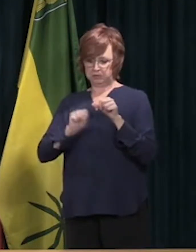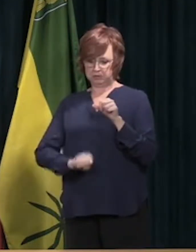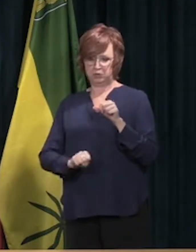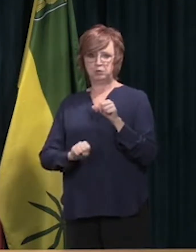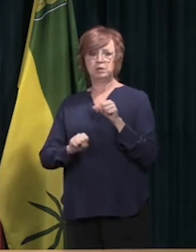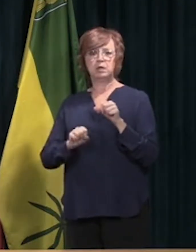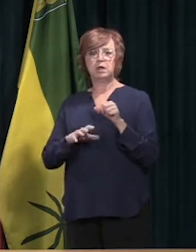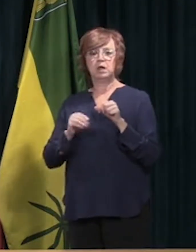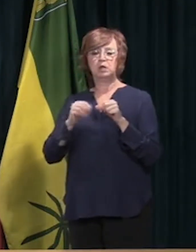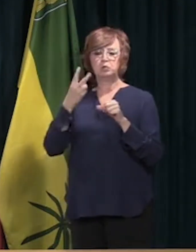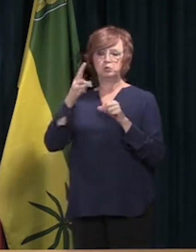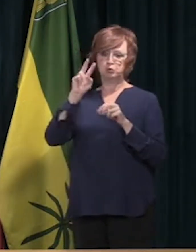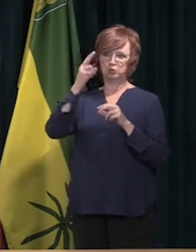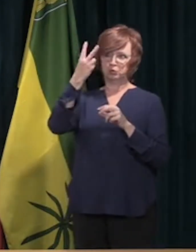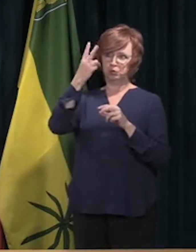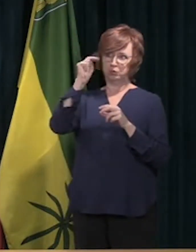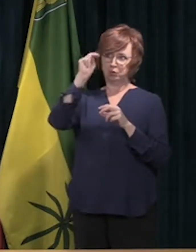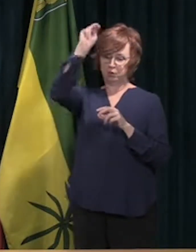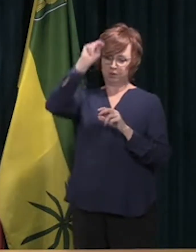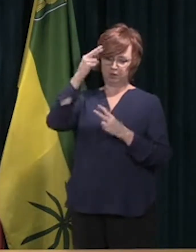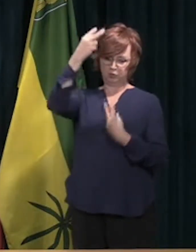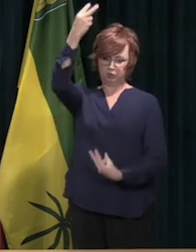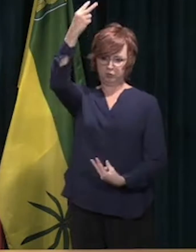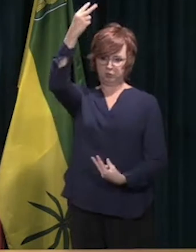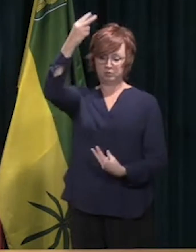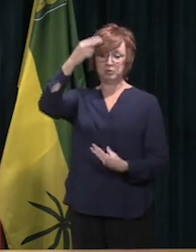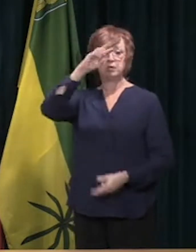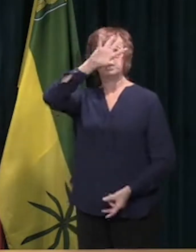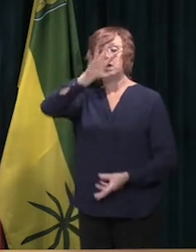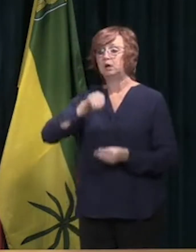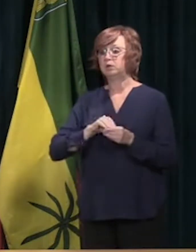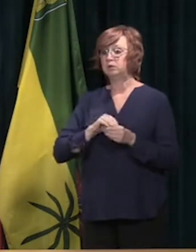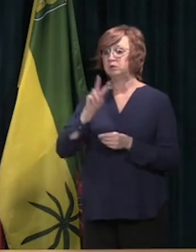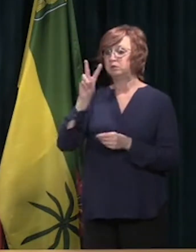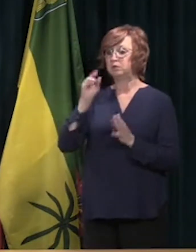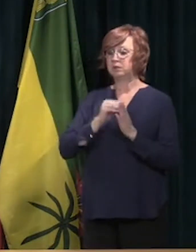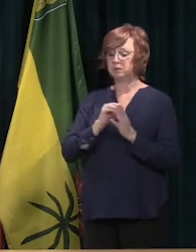are in the north. To date,